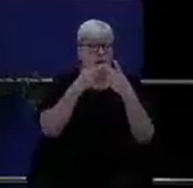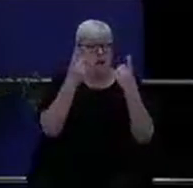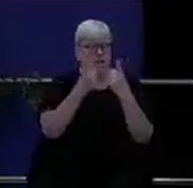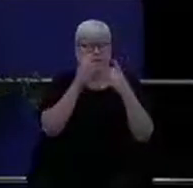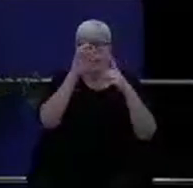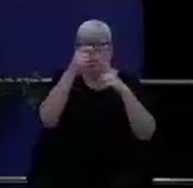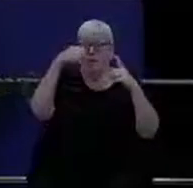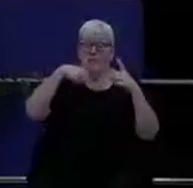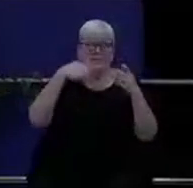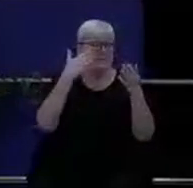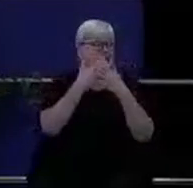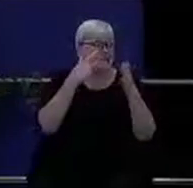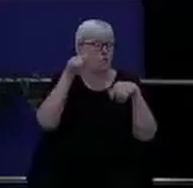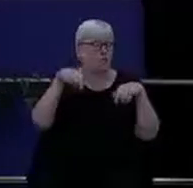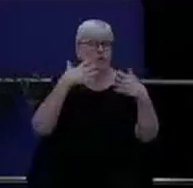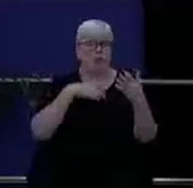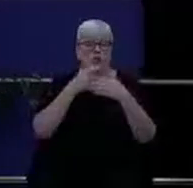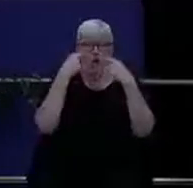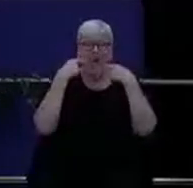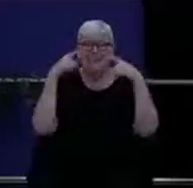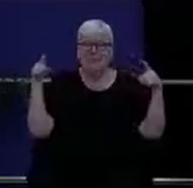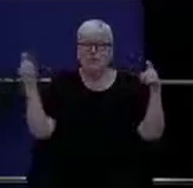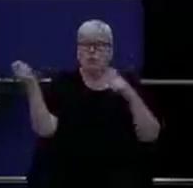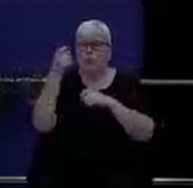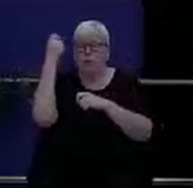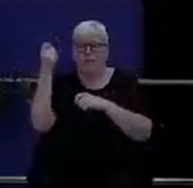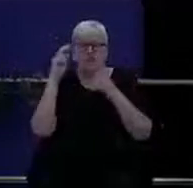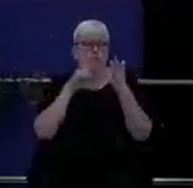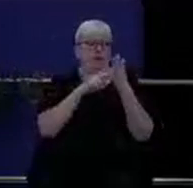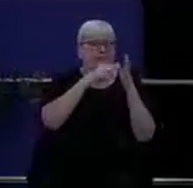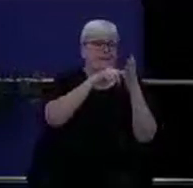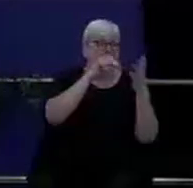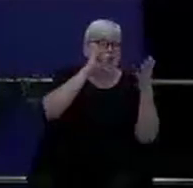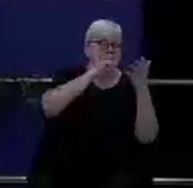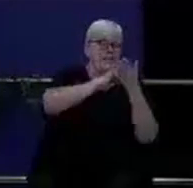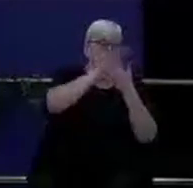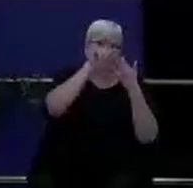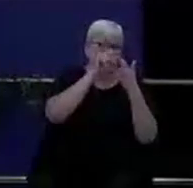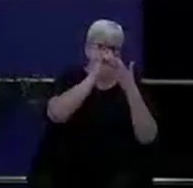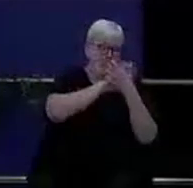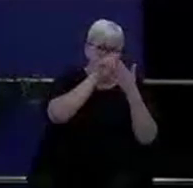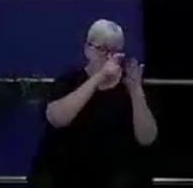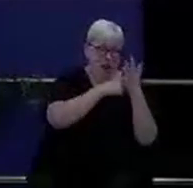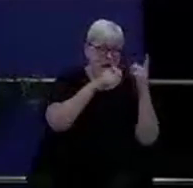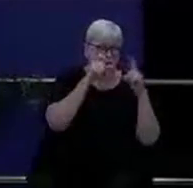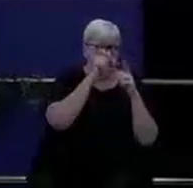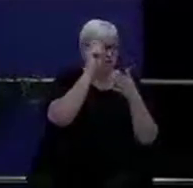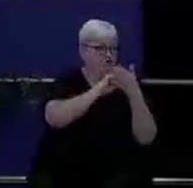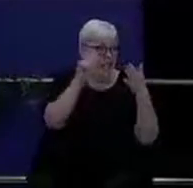point of business is that we do want to announce the winners of the Nan Shepherd Writing Competition, which is in its third year, I want to